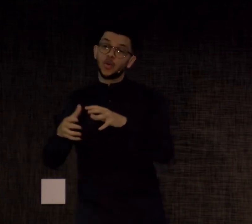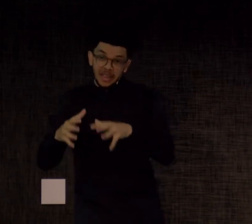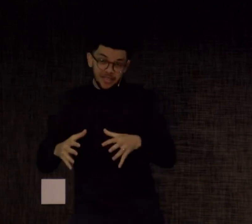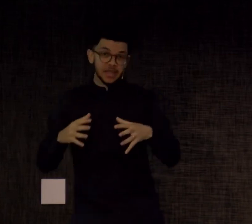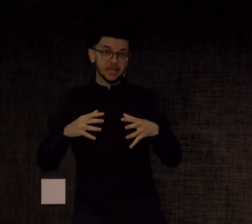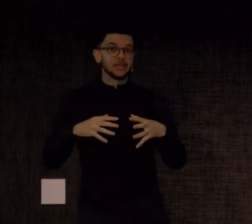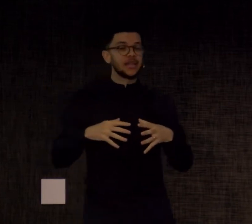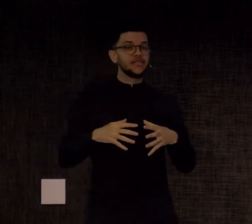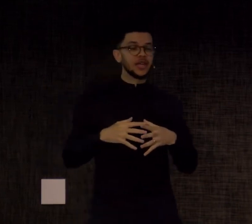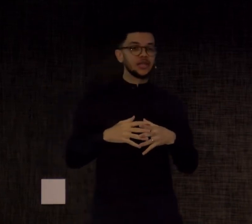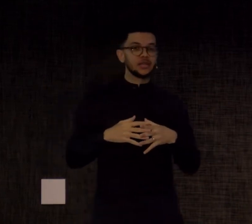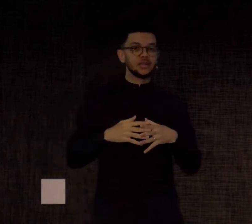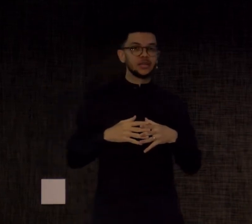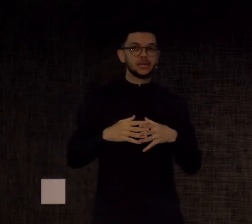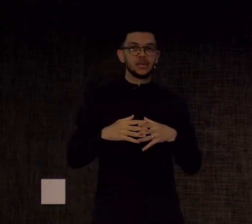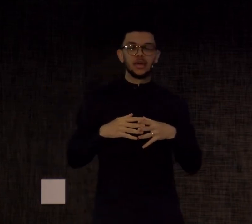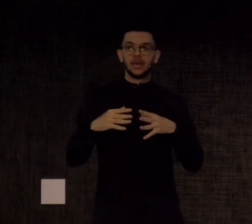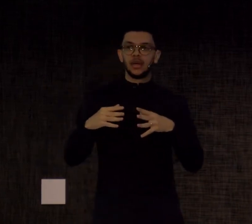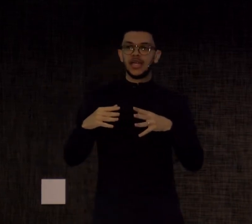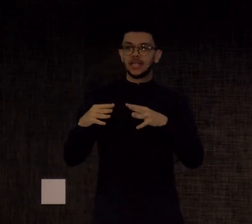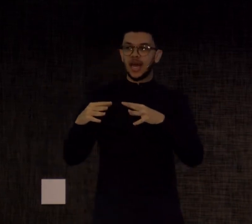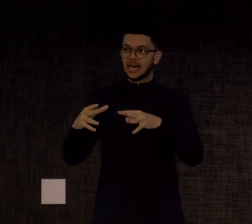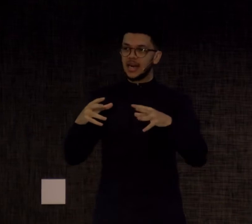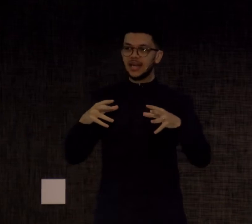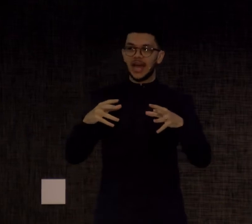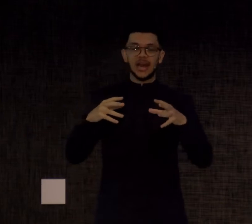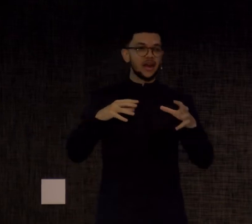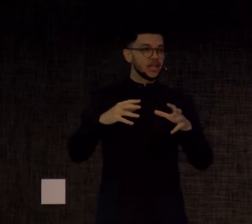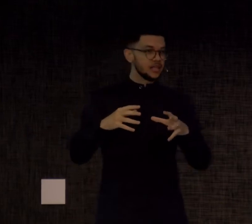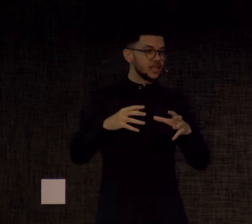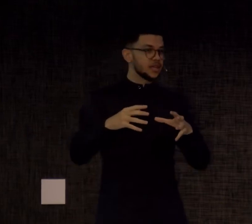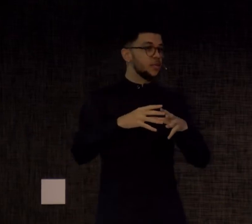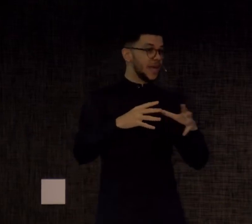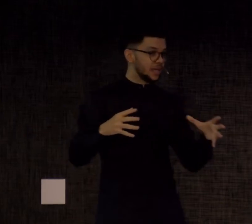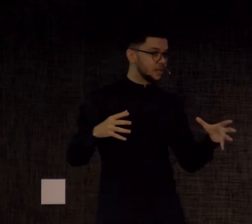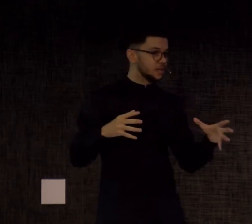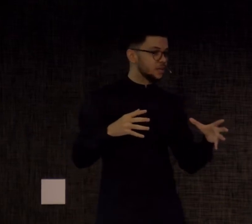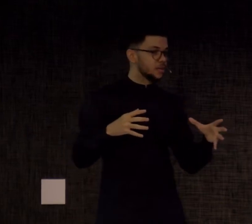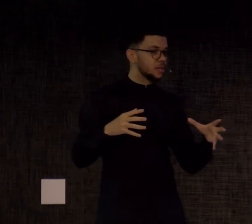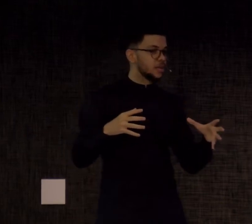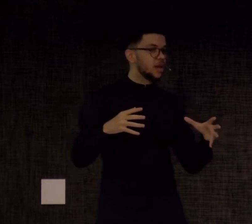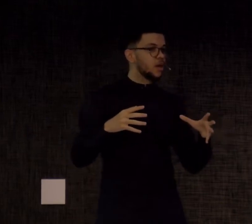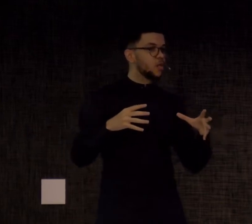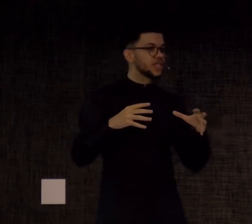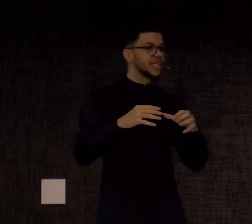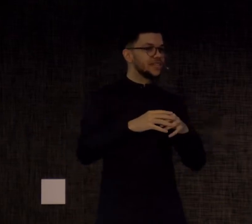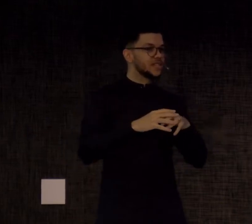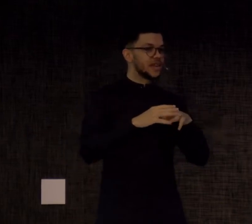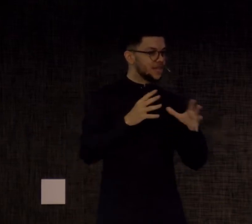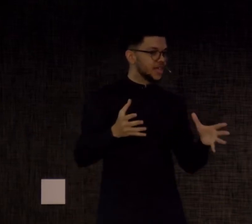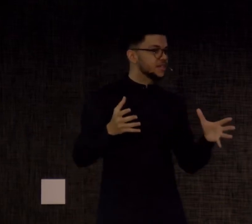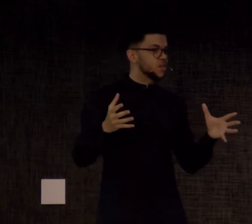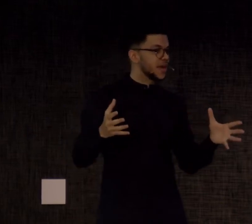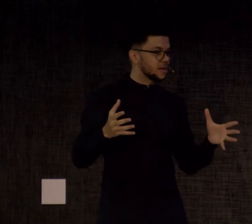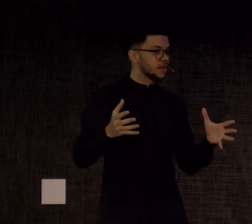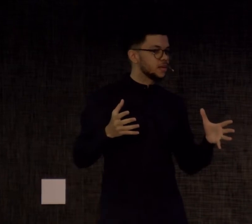What we face in South Africa is an unled and anarchistic rebellion, which leaves nothing